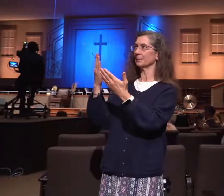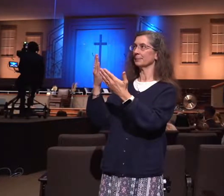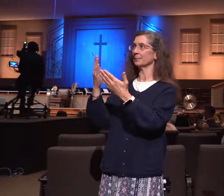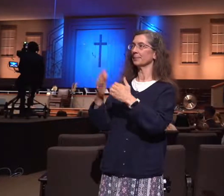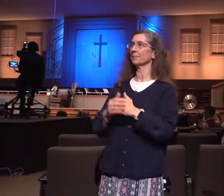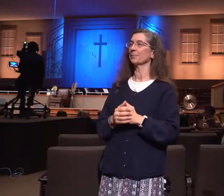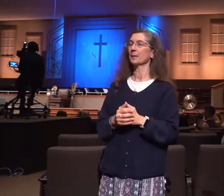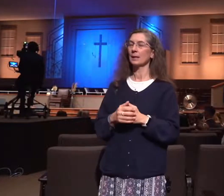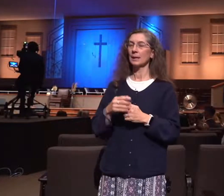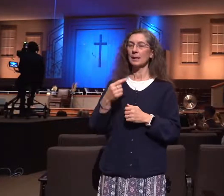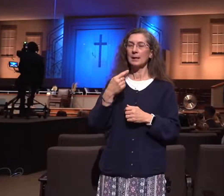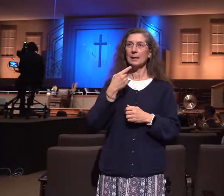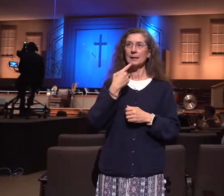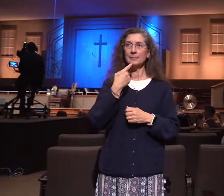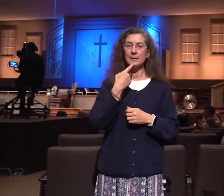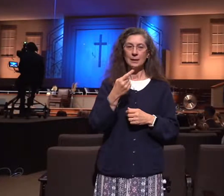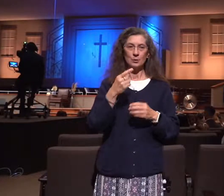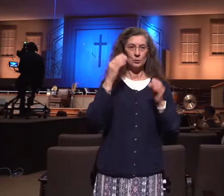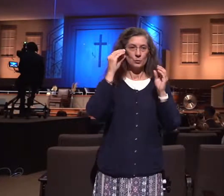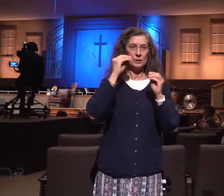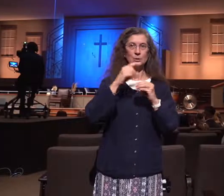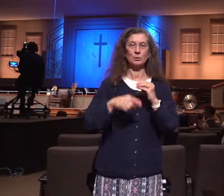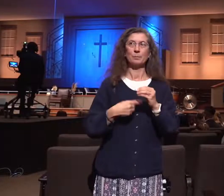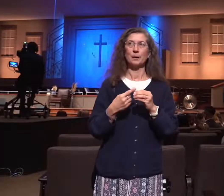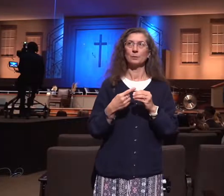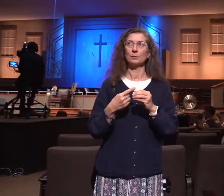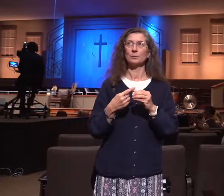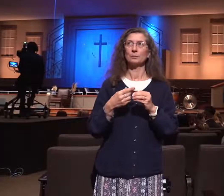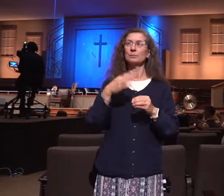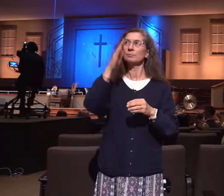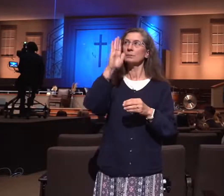So let me tell you how God taught me to give.